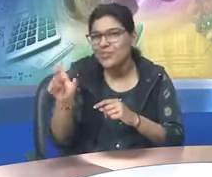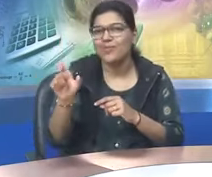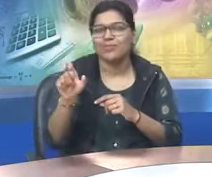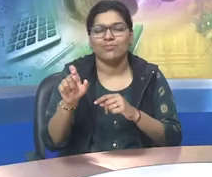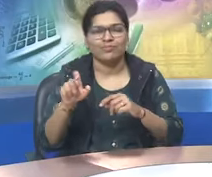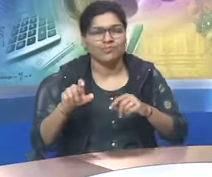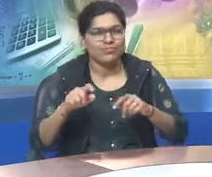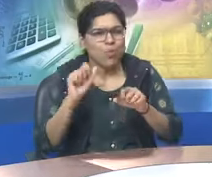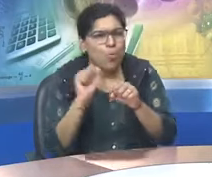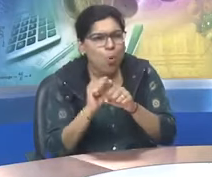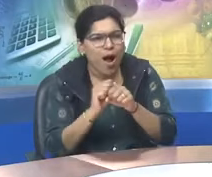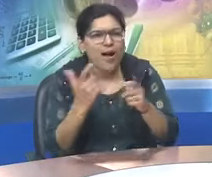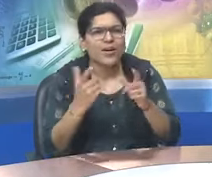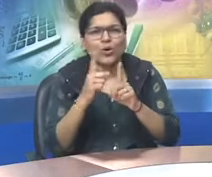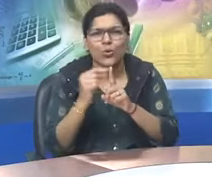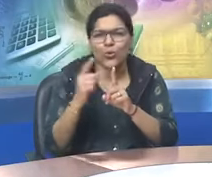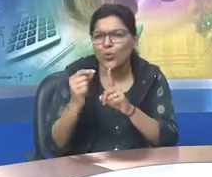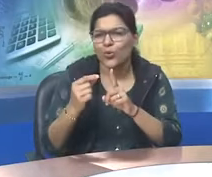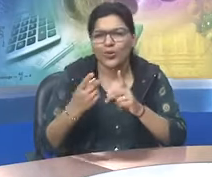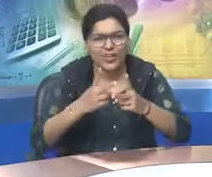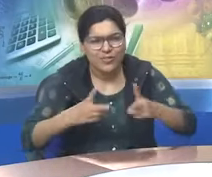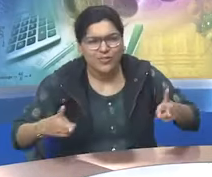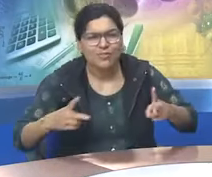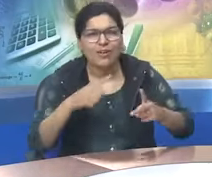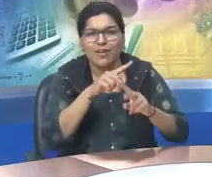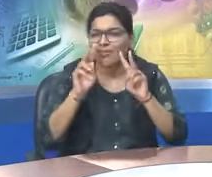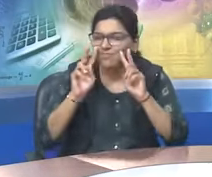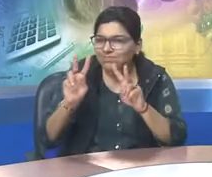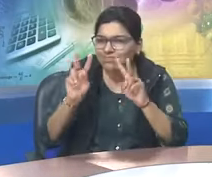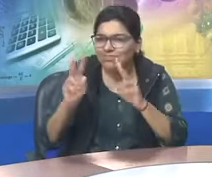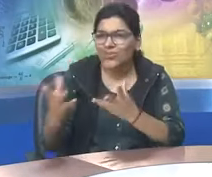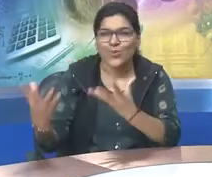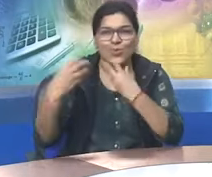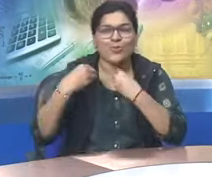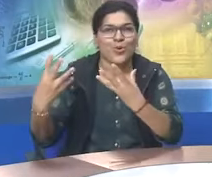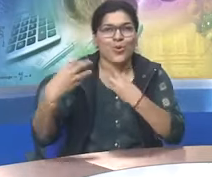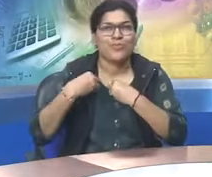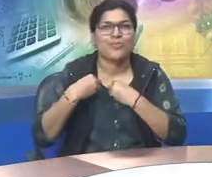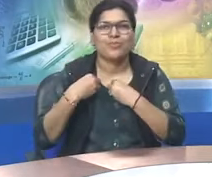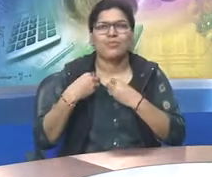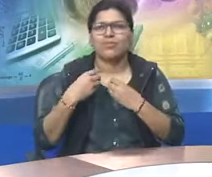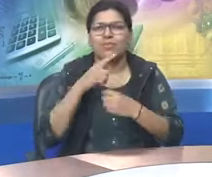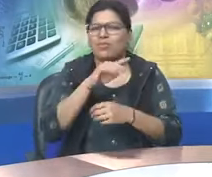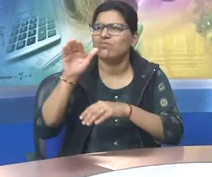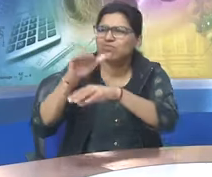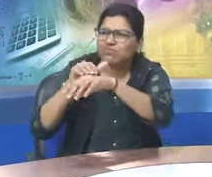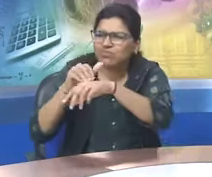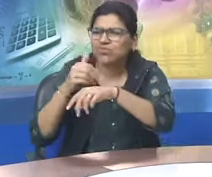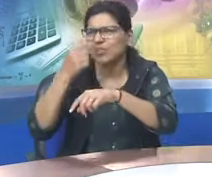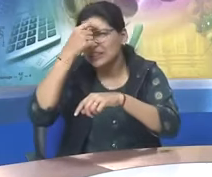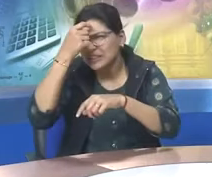recollecting those memories is a bit difficult. So still